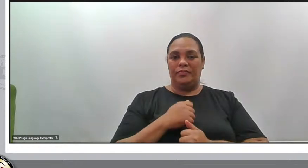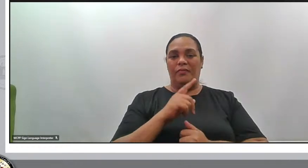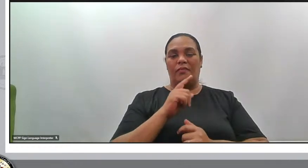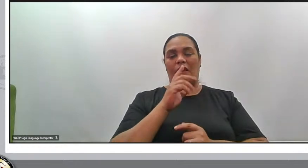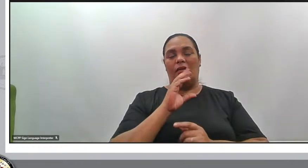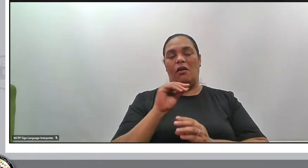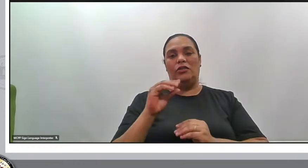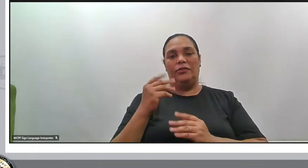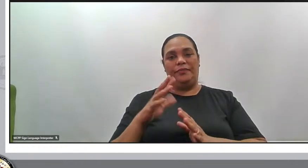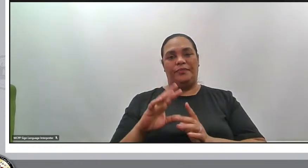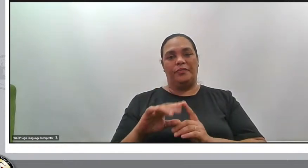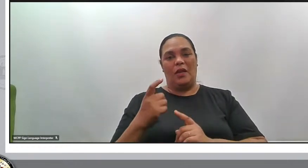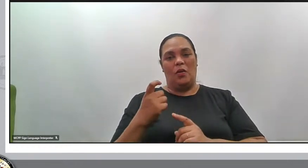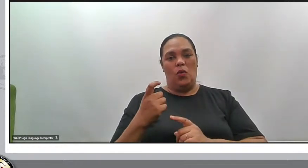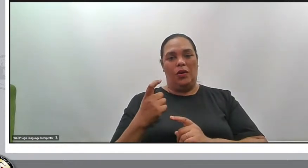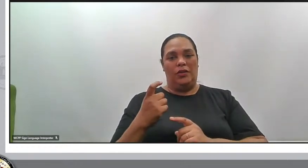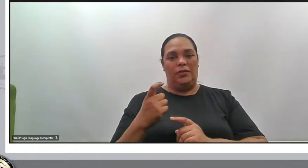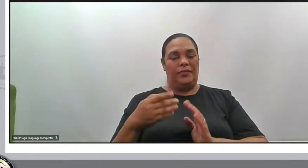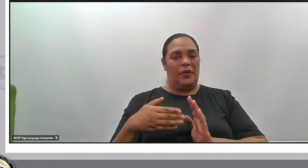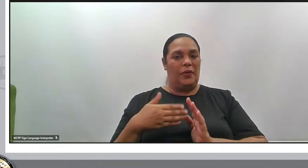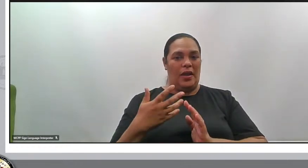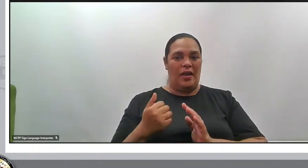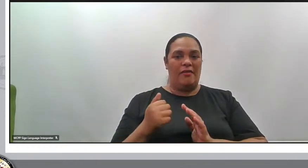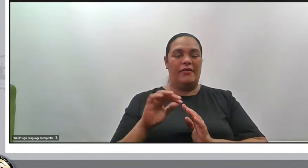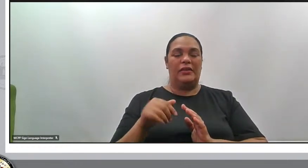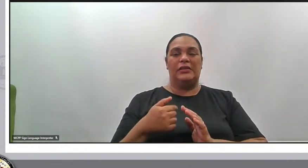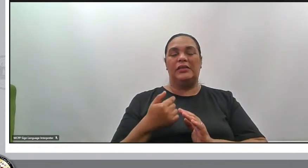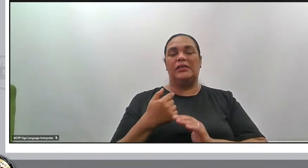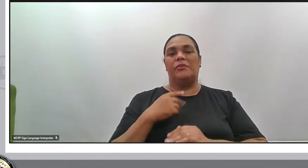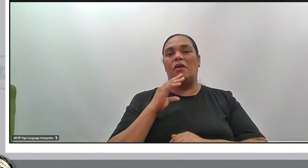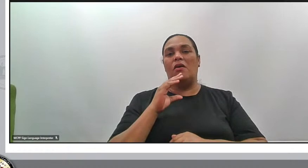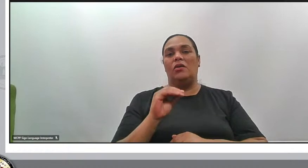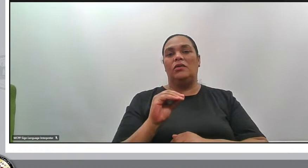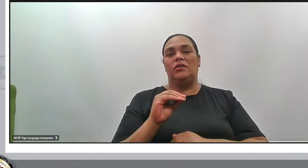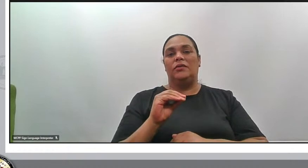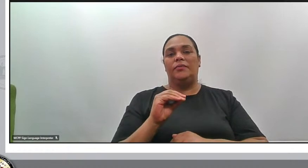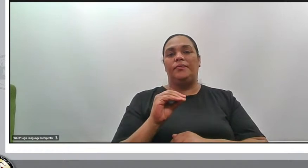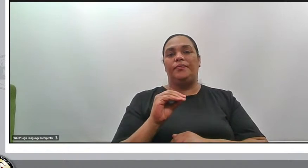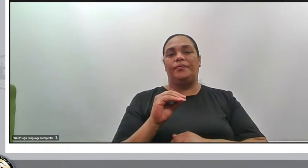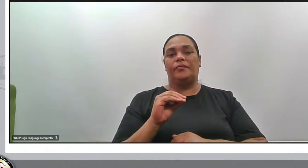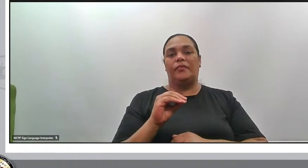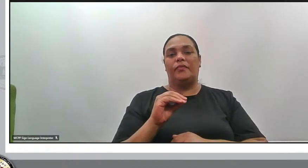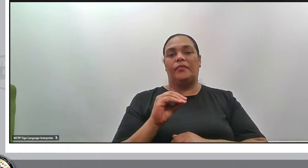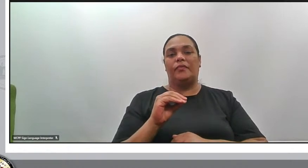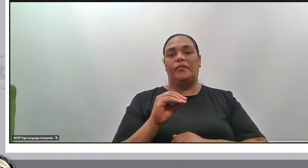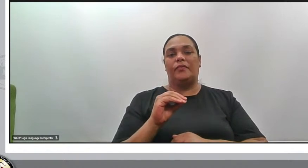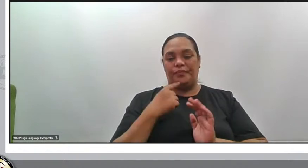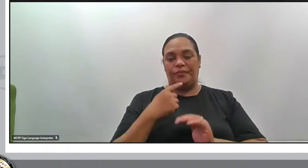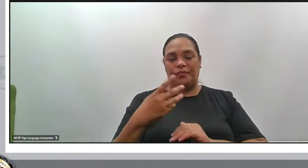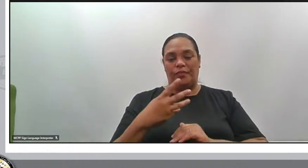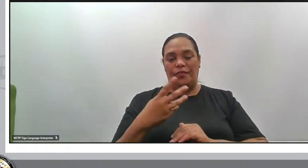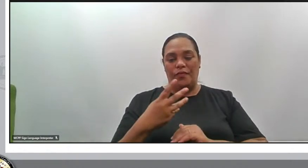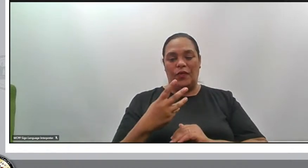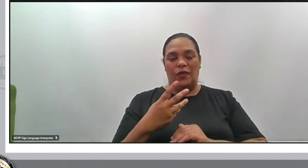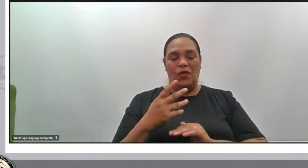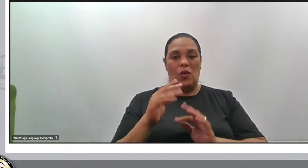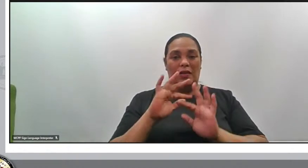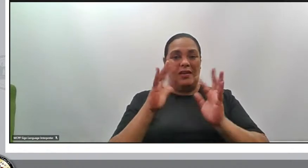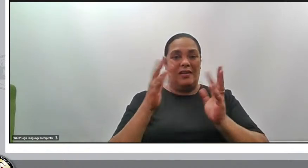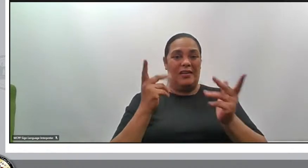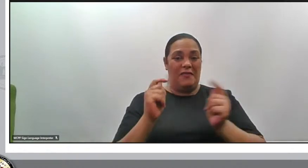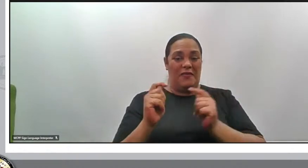asked. There's only one outstanding, and that is there's mention of the fourth industrial revolution and all